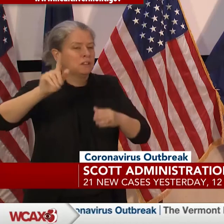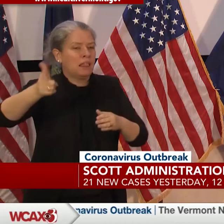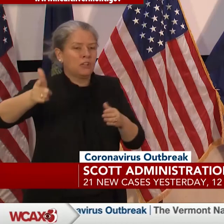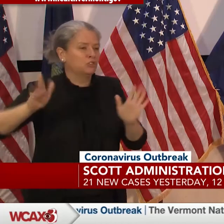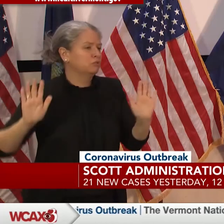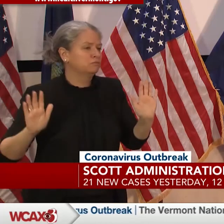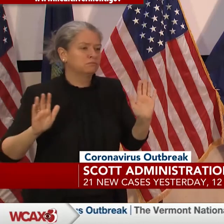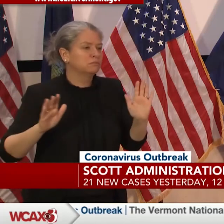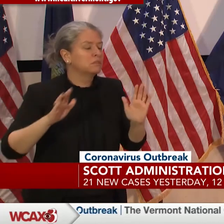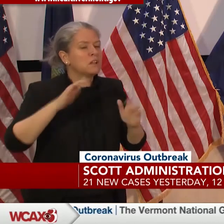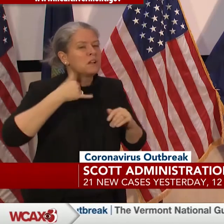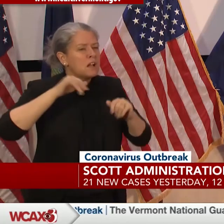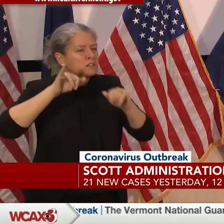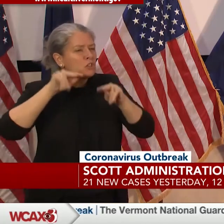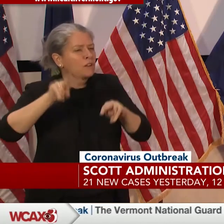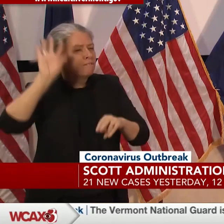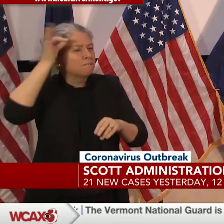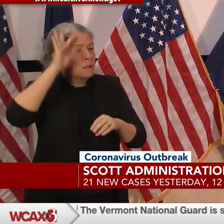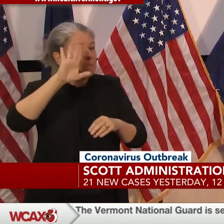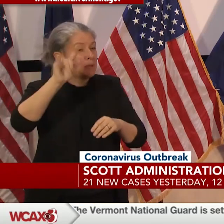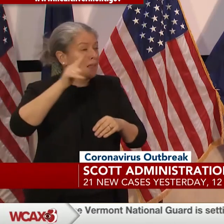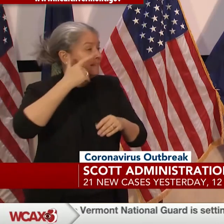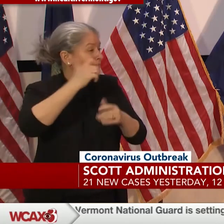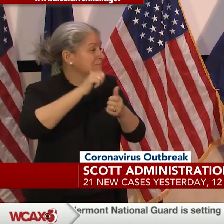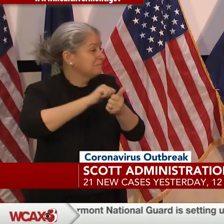and Vermonters, and as well as our state budget,